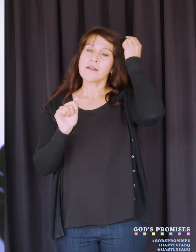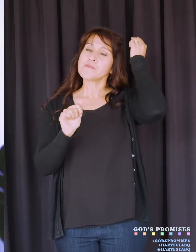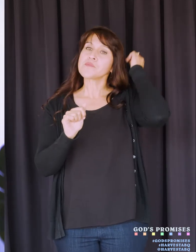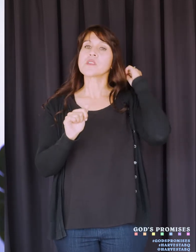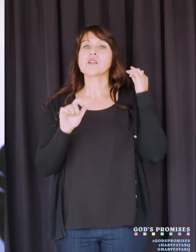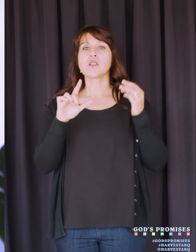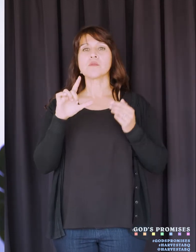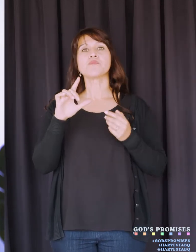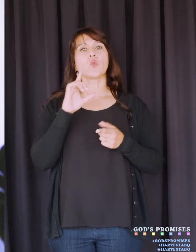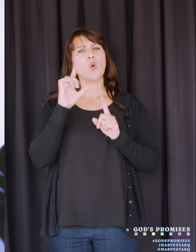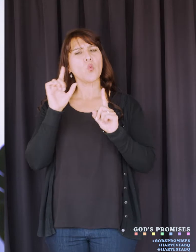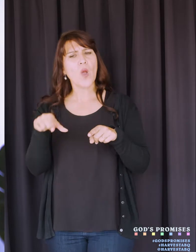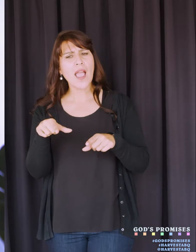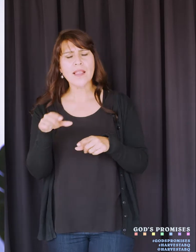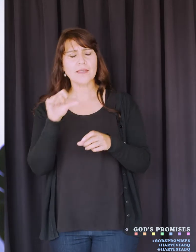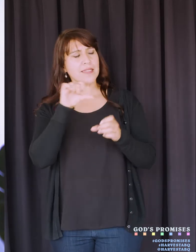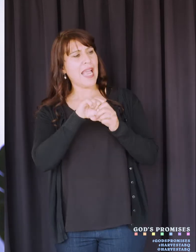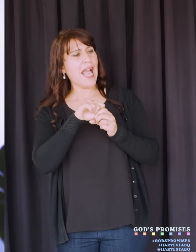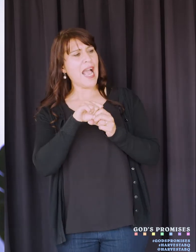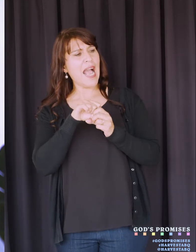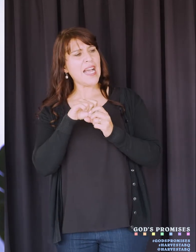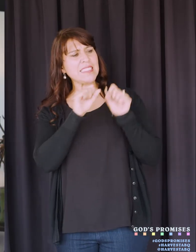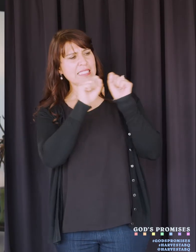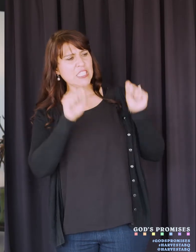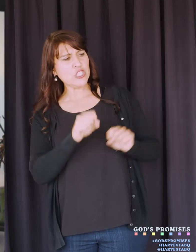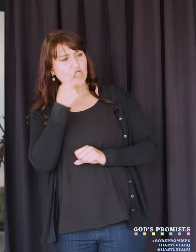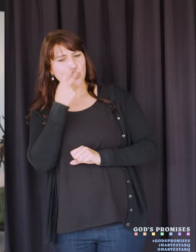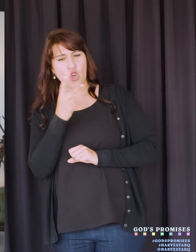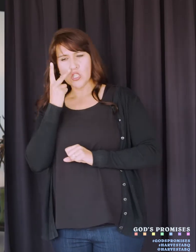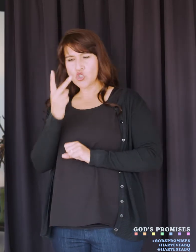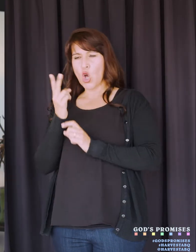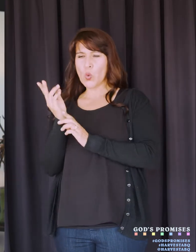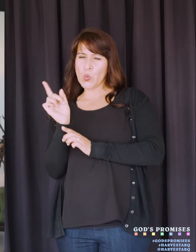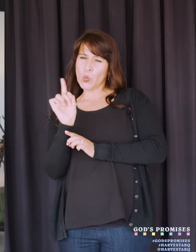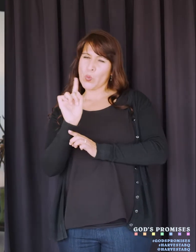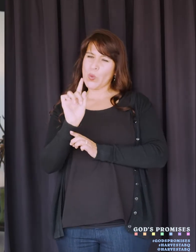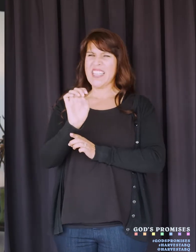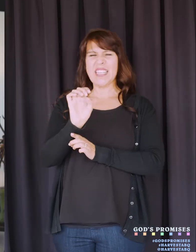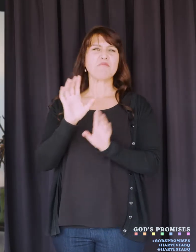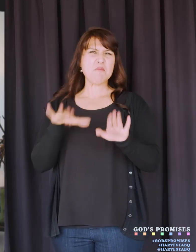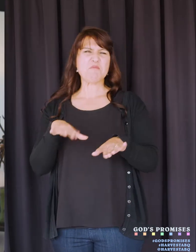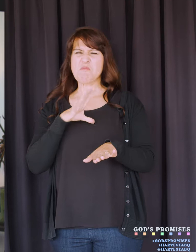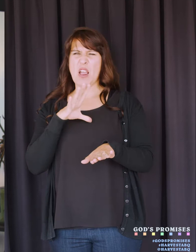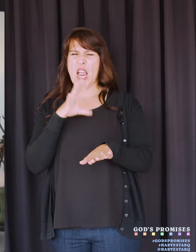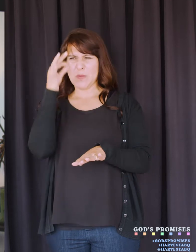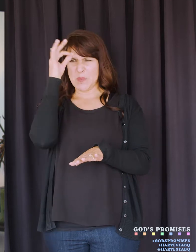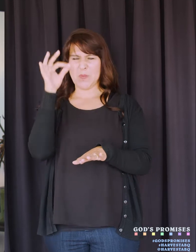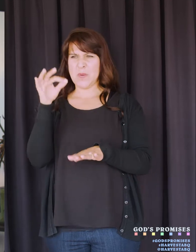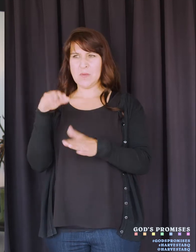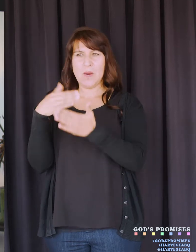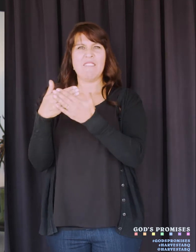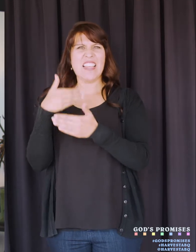remember passing a gas station. I looked at the gauge. I saw that we were close to empty, but I thought, surely we can make it to the next